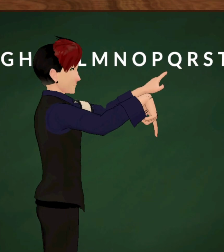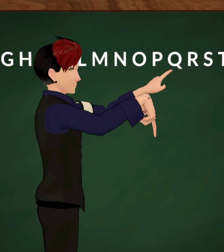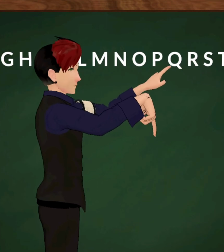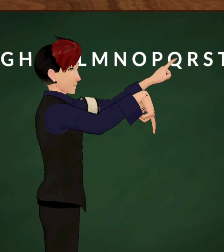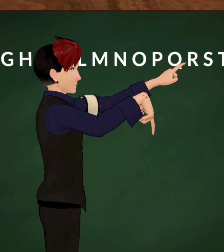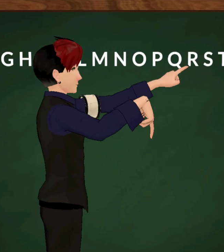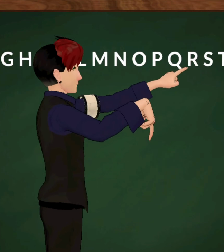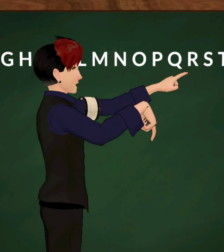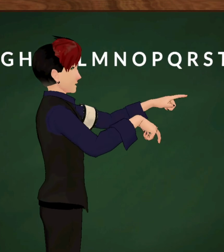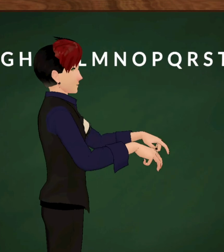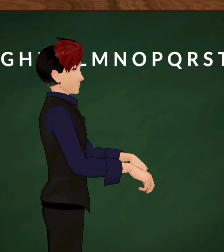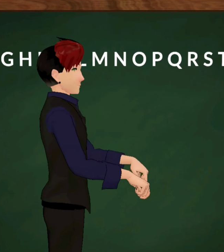All right. R.